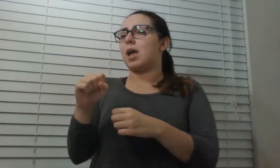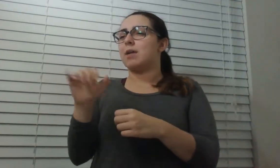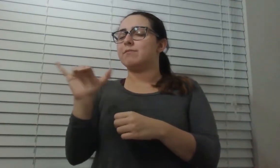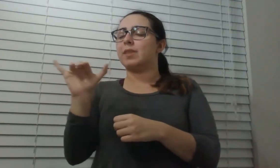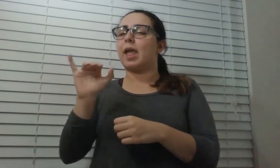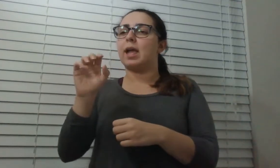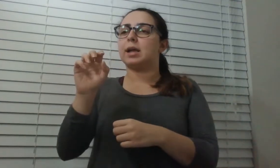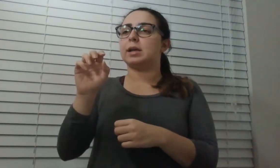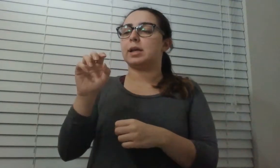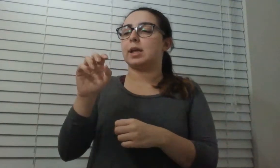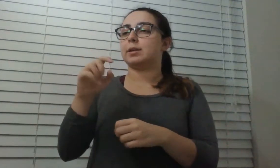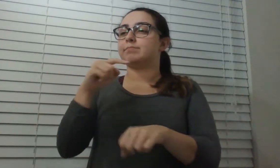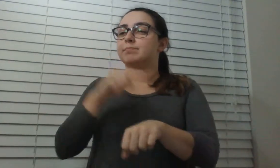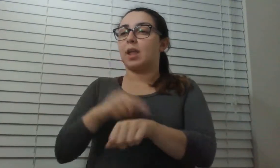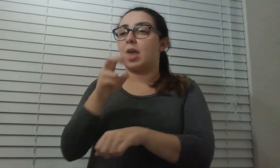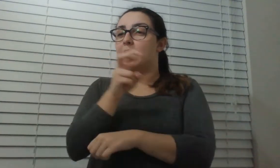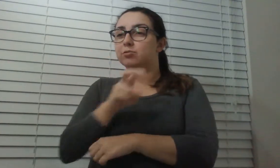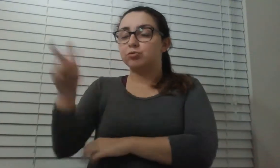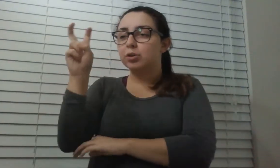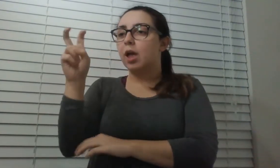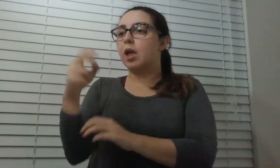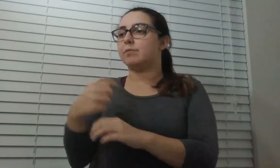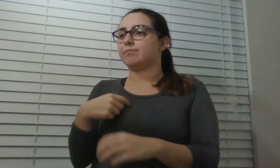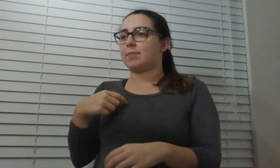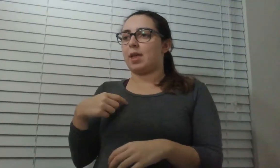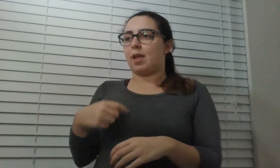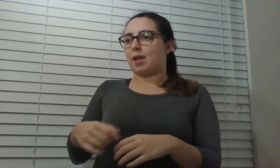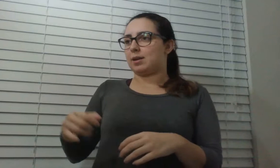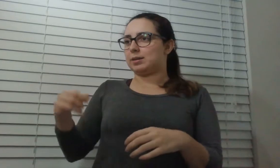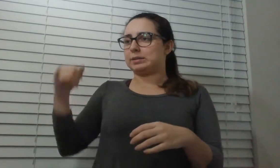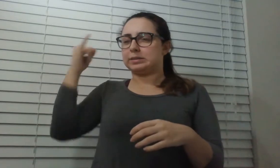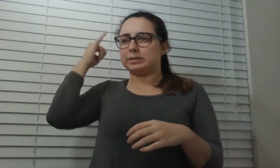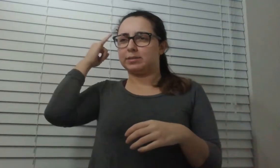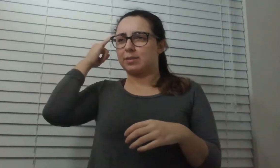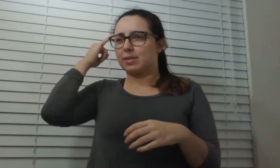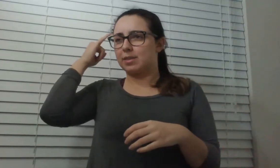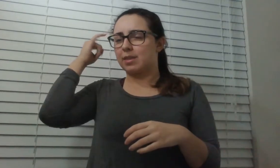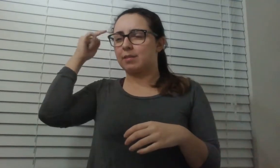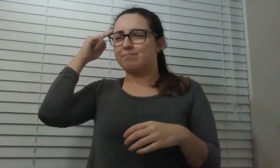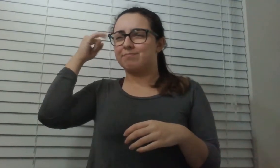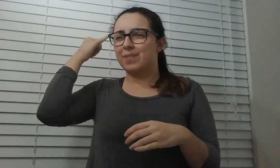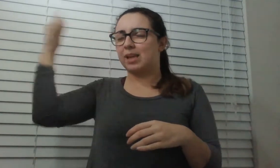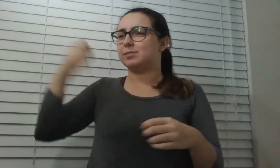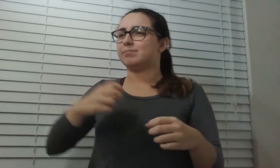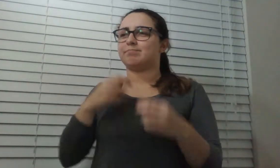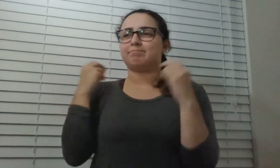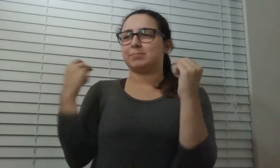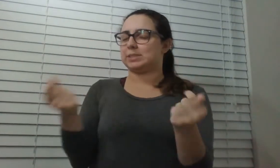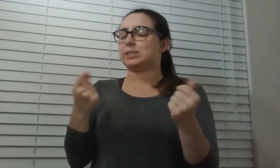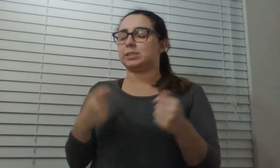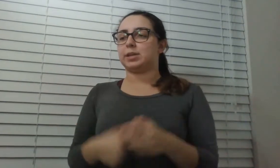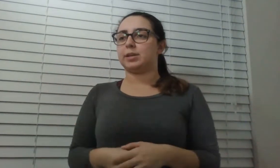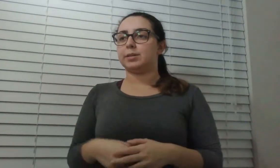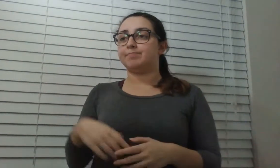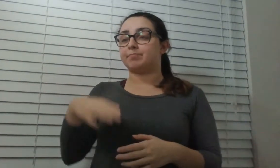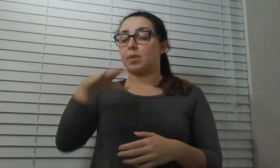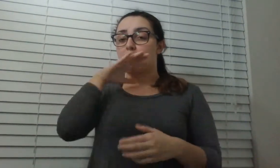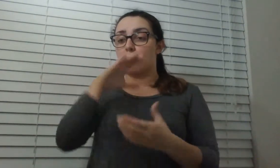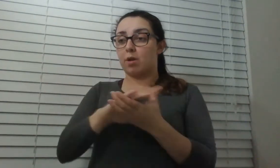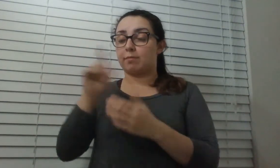even blinking. Right. Tamar. Not at all. But also, Robert says that the magic of it extends to, we have a